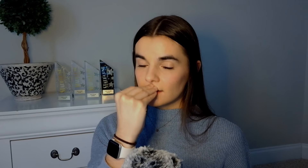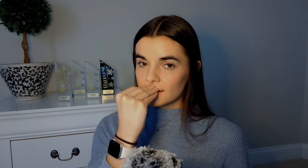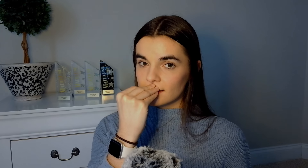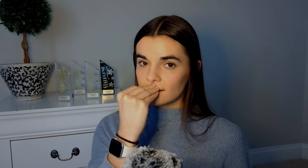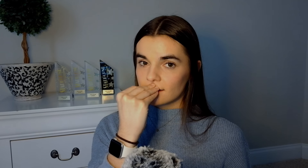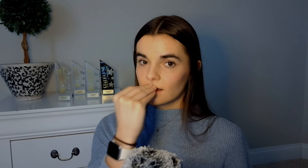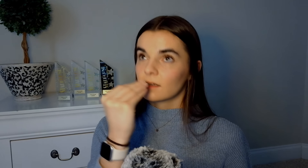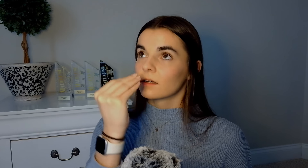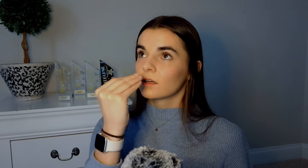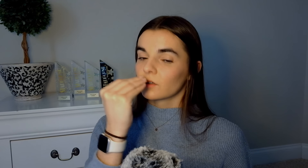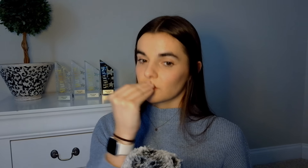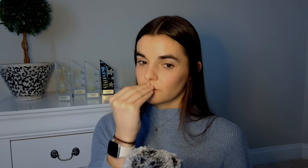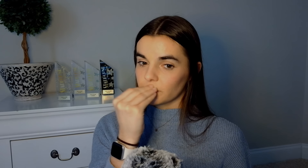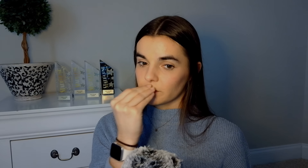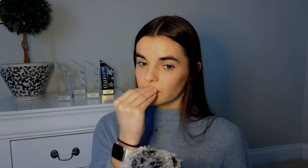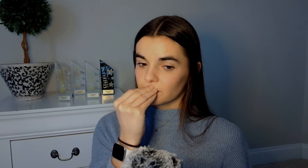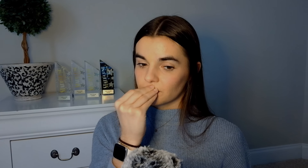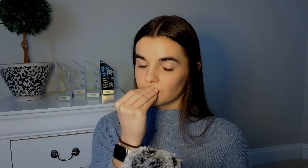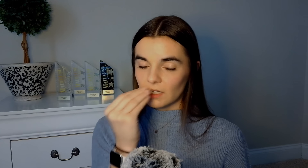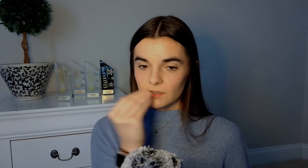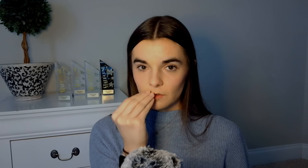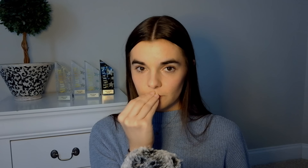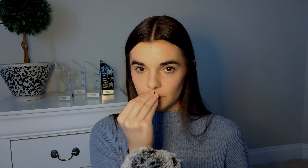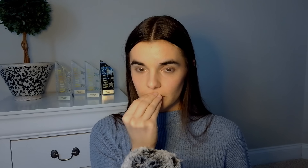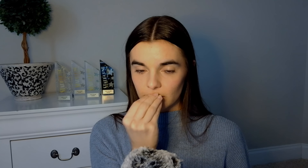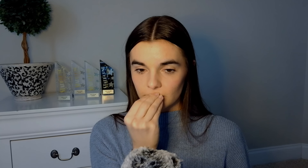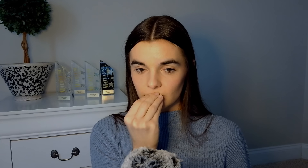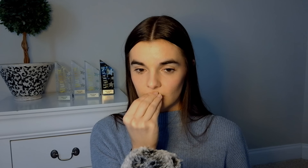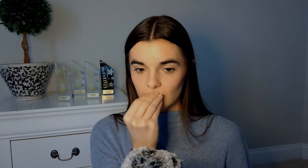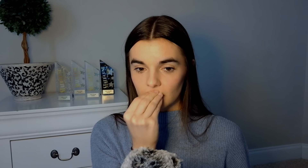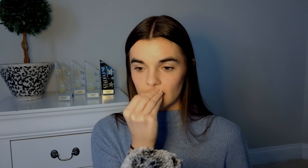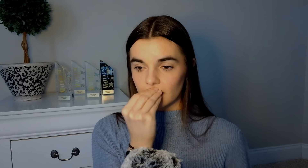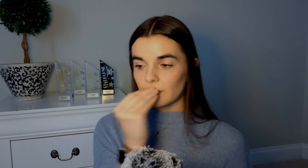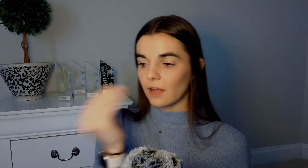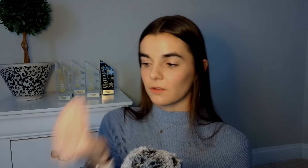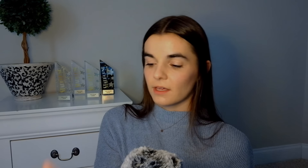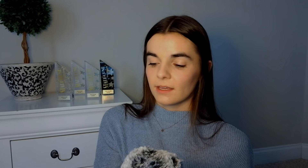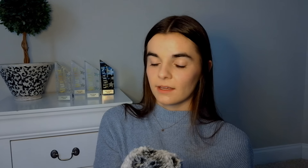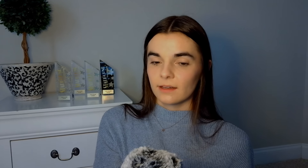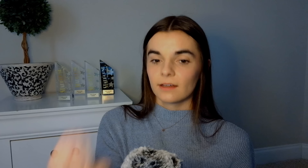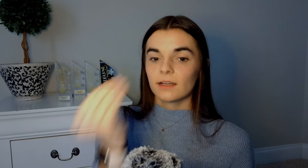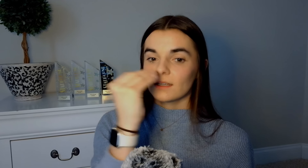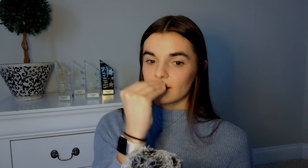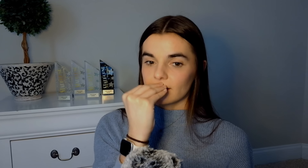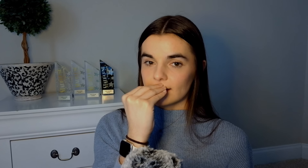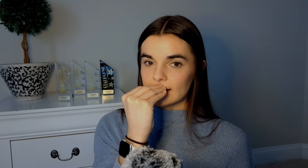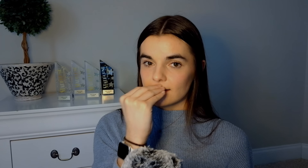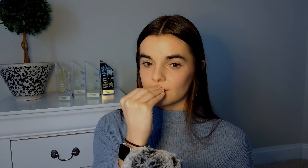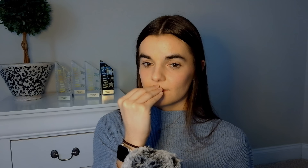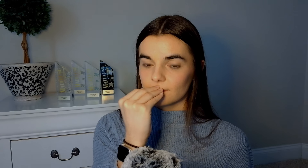Eat food. So food goes on your mouth. Eat.